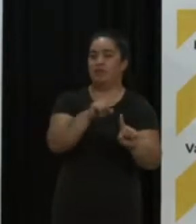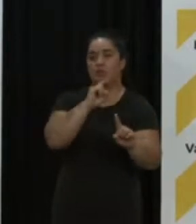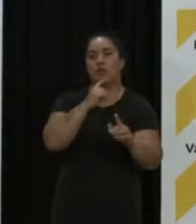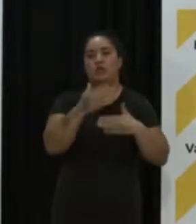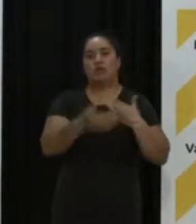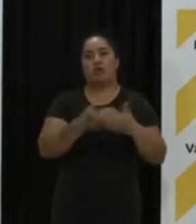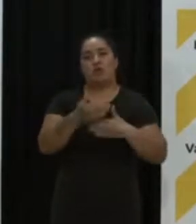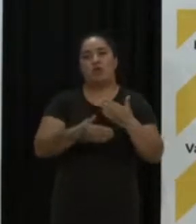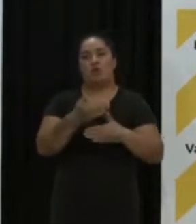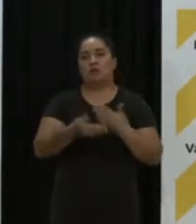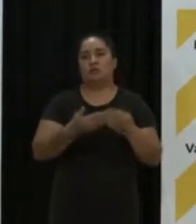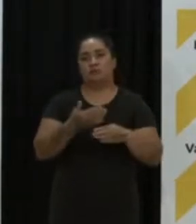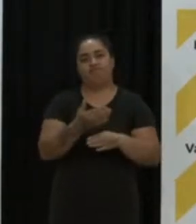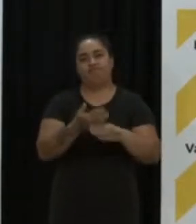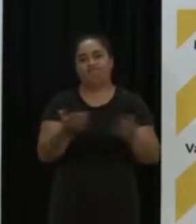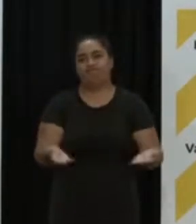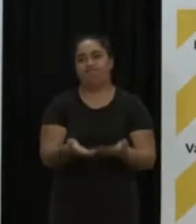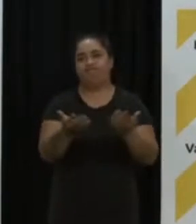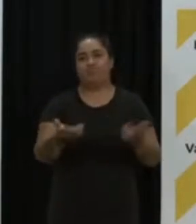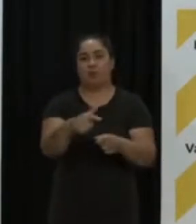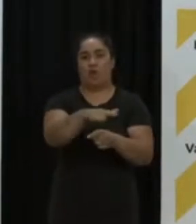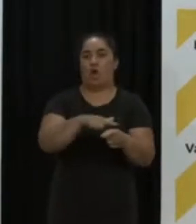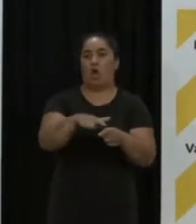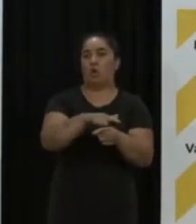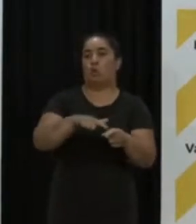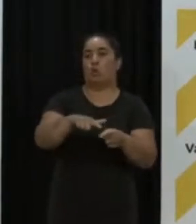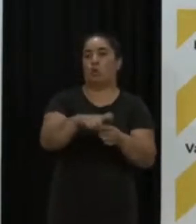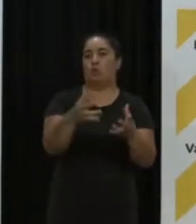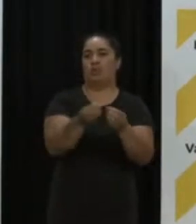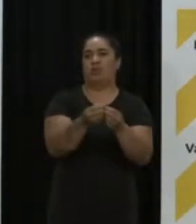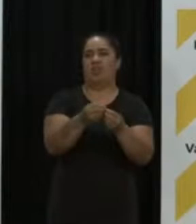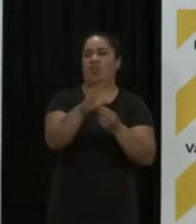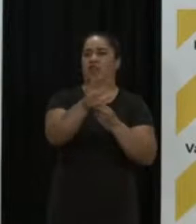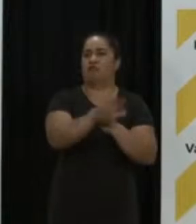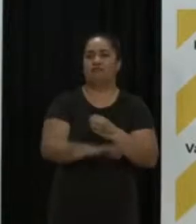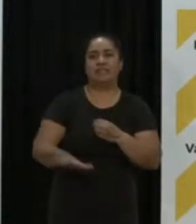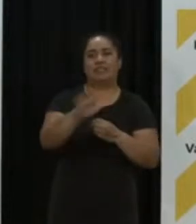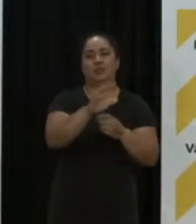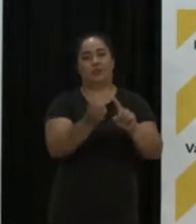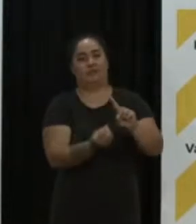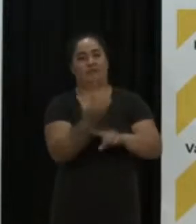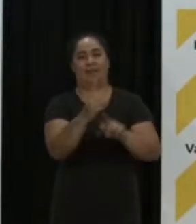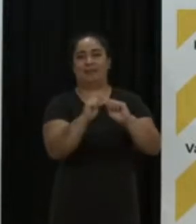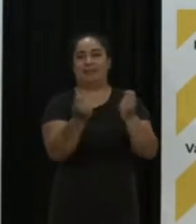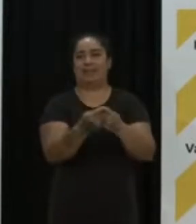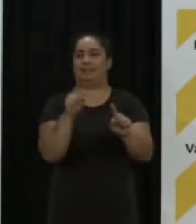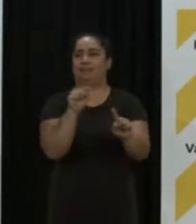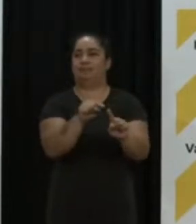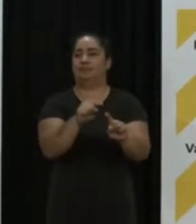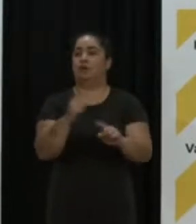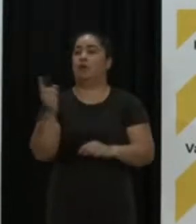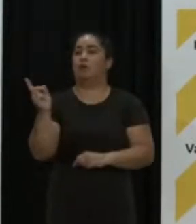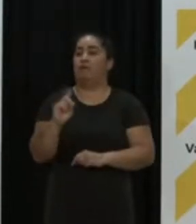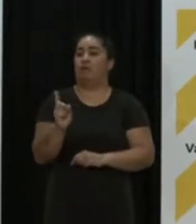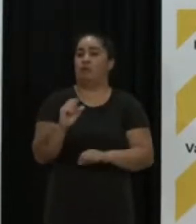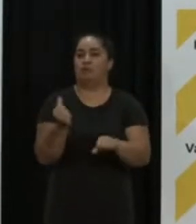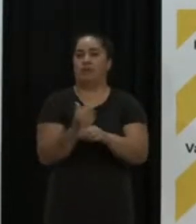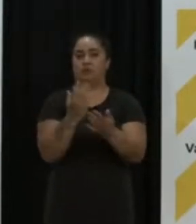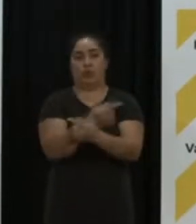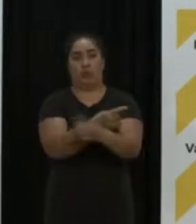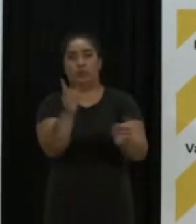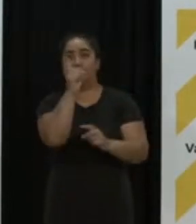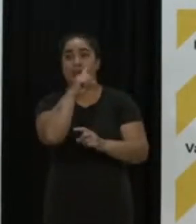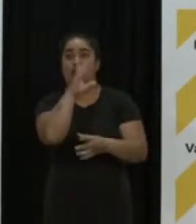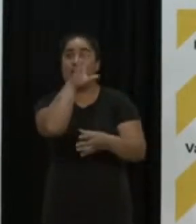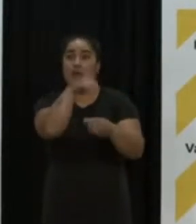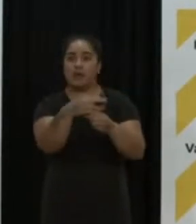work locally with the regional economic development teams around ensuring that those high-skilled workers that we're doing